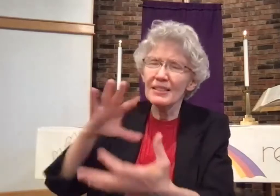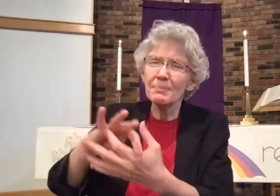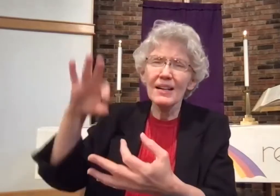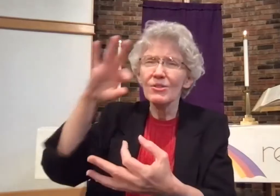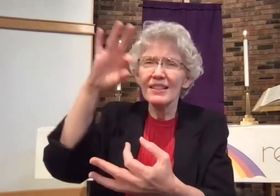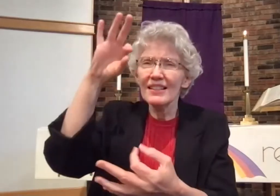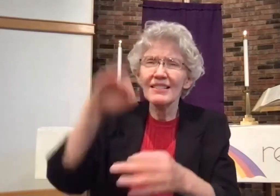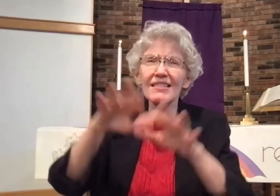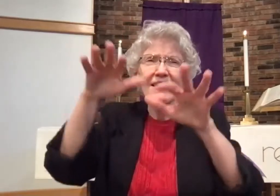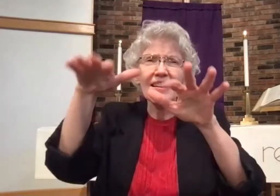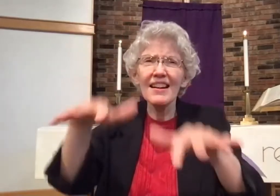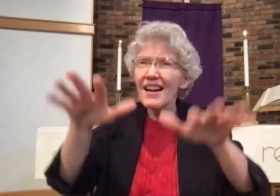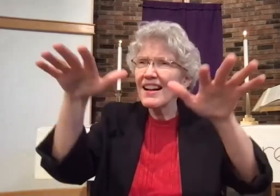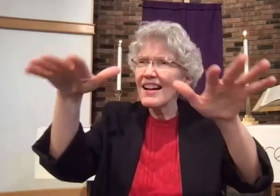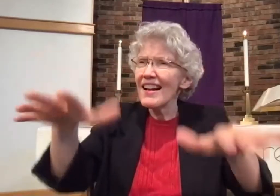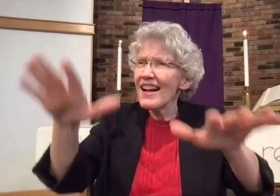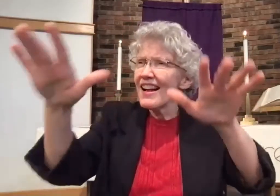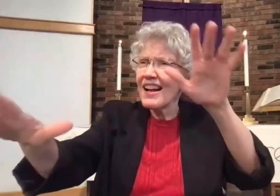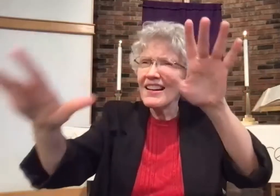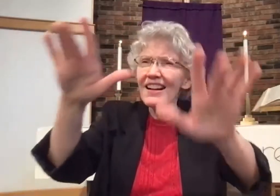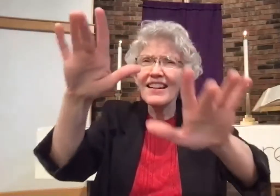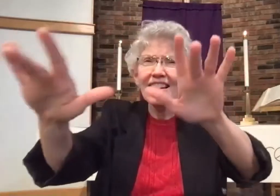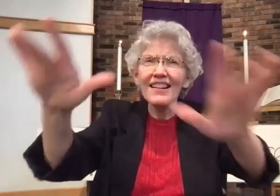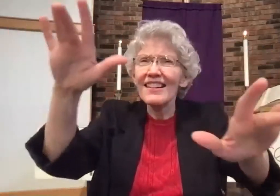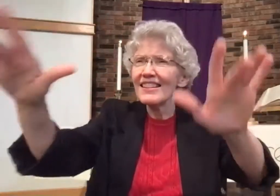Your sons and daughters will prophesy.